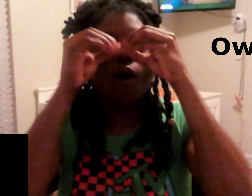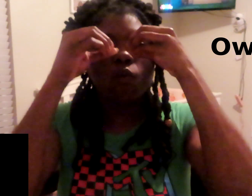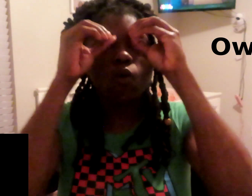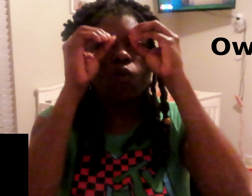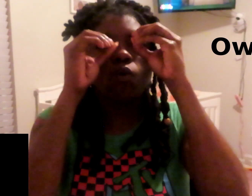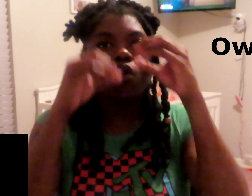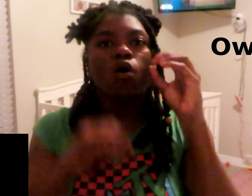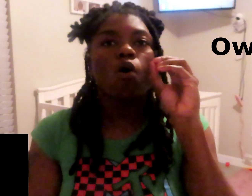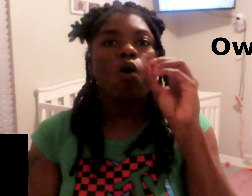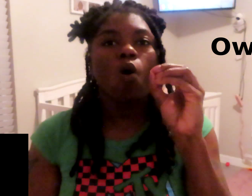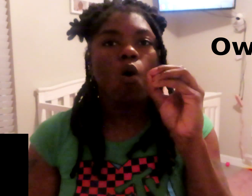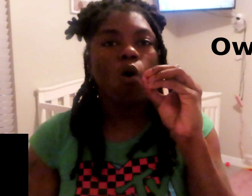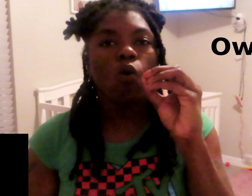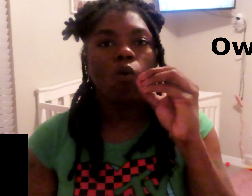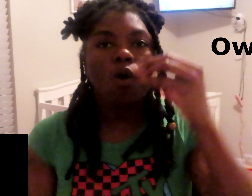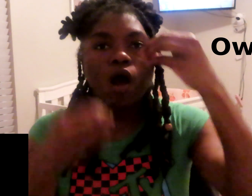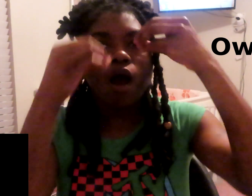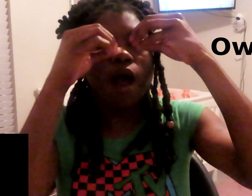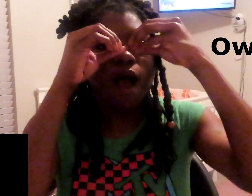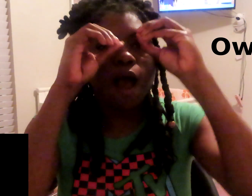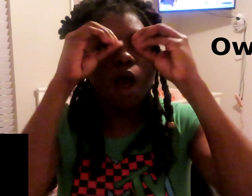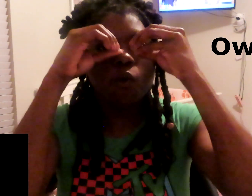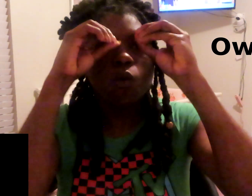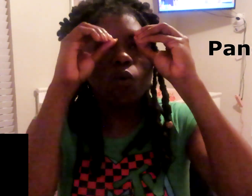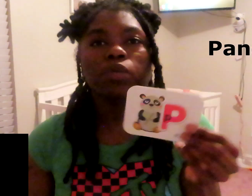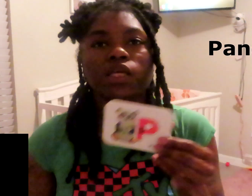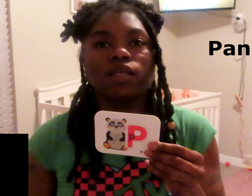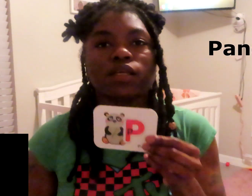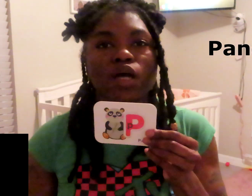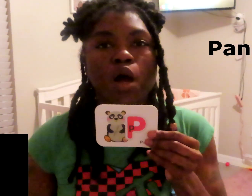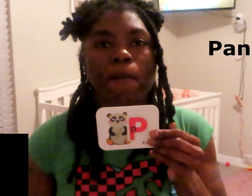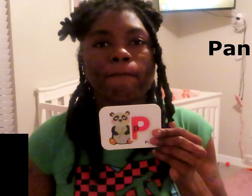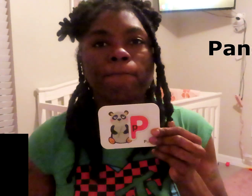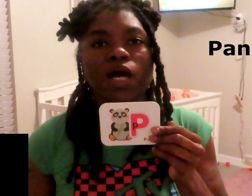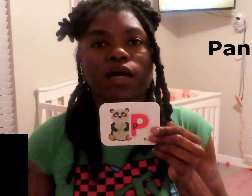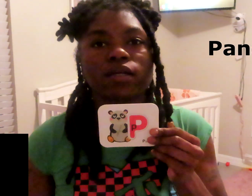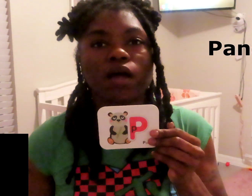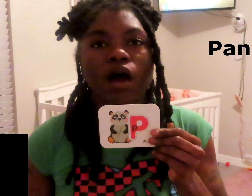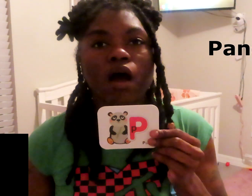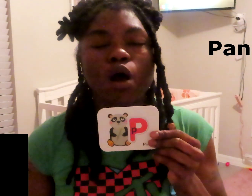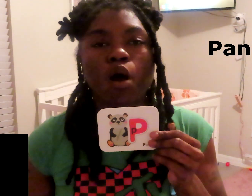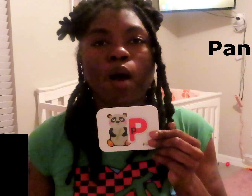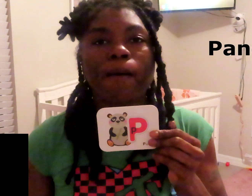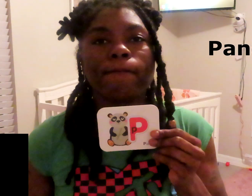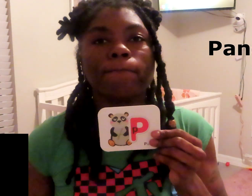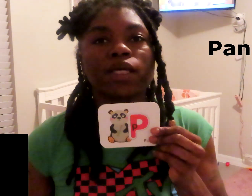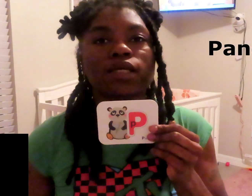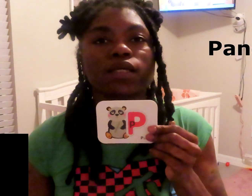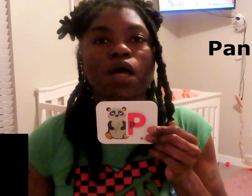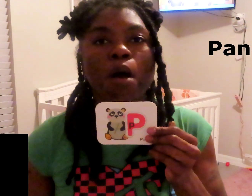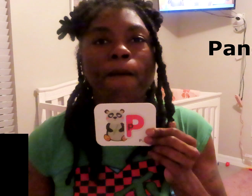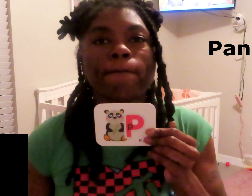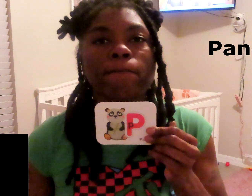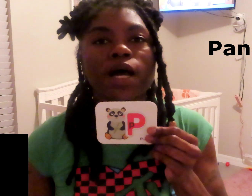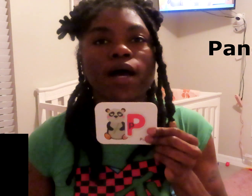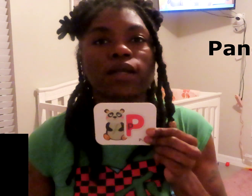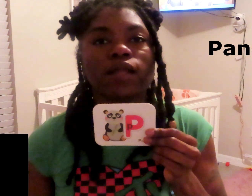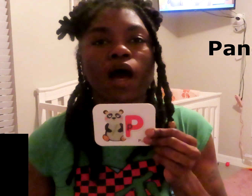Owl. O. Owl. P. Panda. P. Panda.